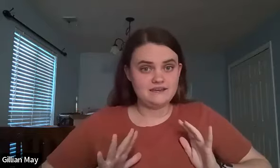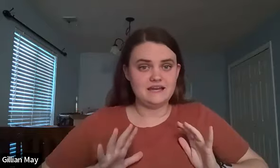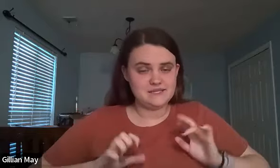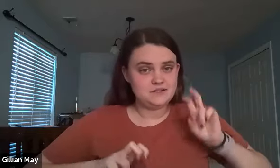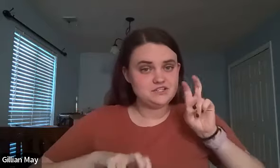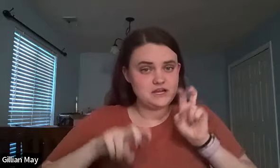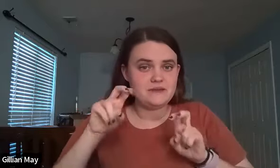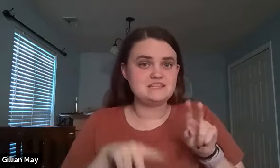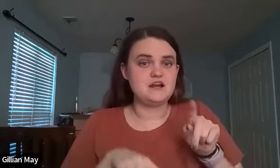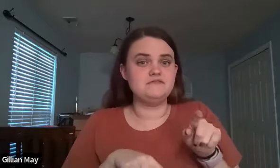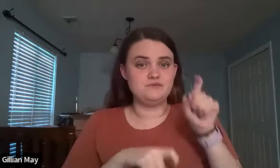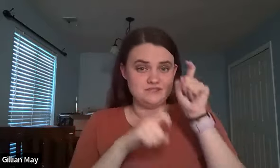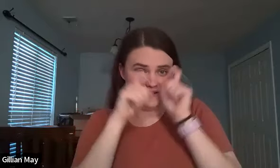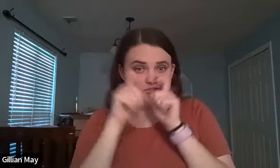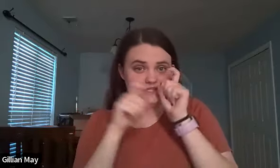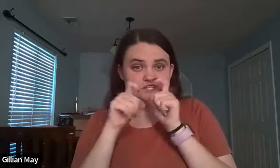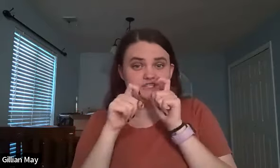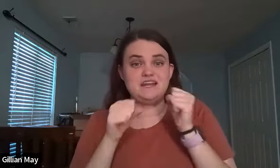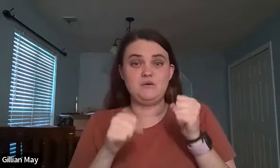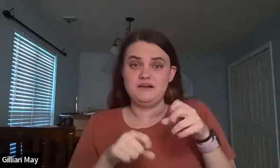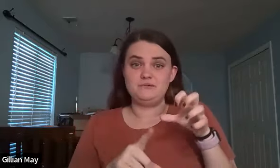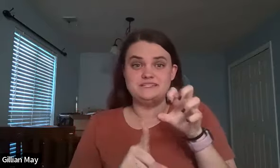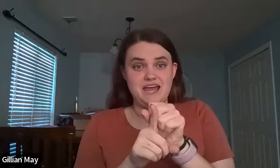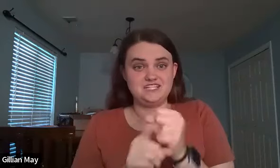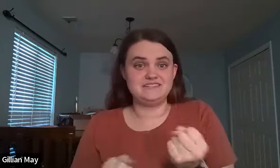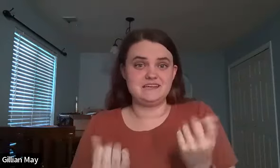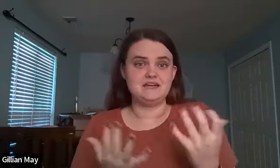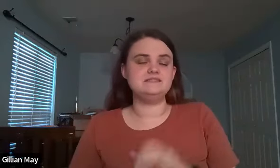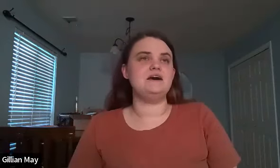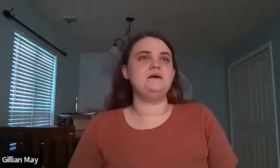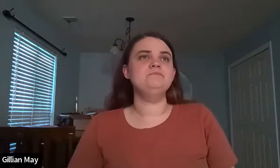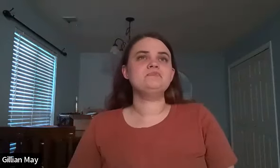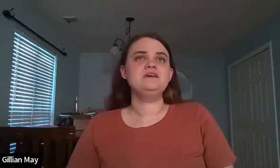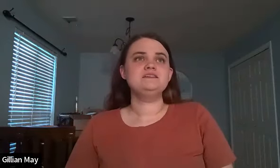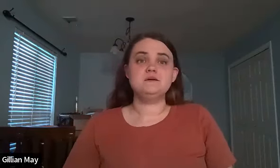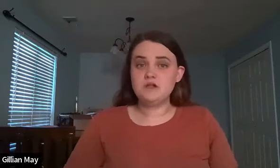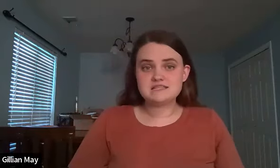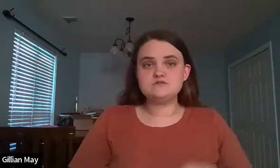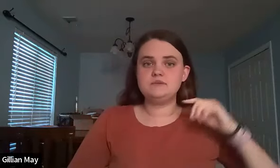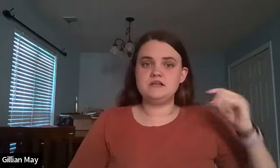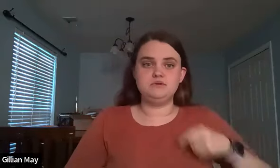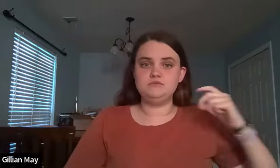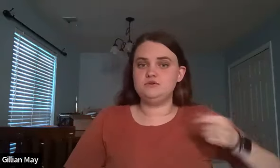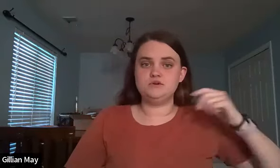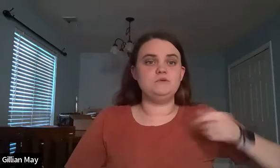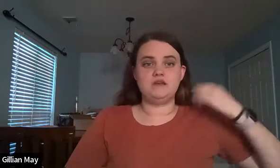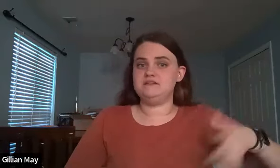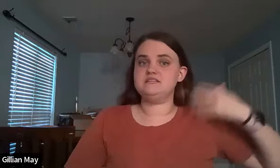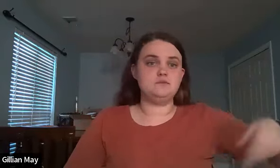I typically try to base it off of everyone's facial expressions and how well everyone's catching the signs. Some classes will be like, boom, boom, boom. Okay, let's keep